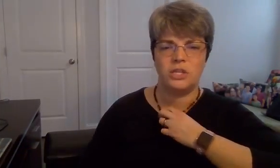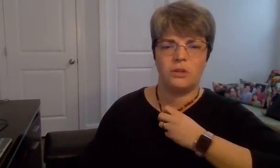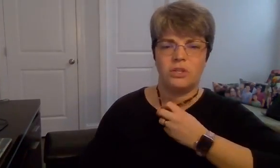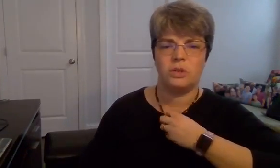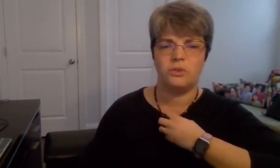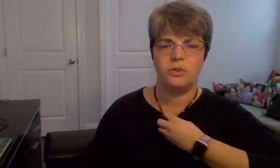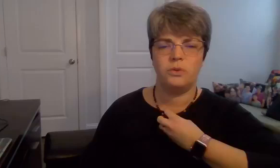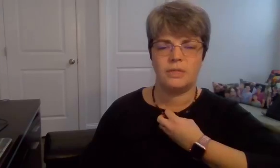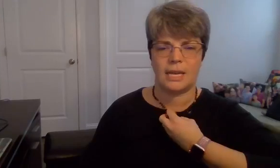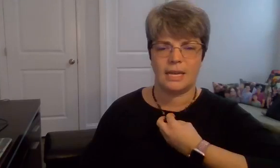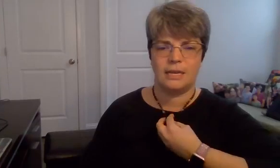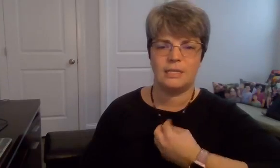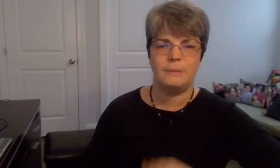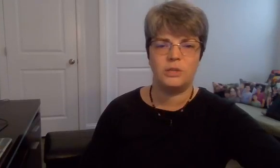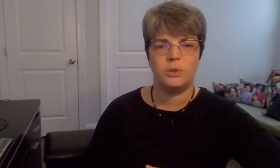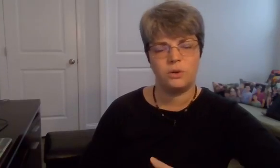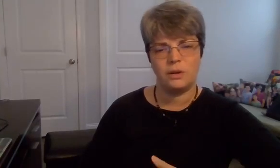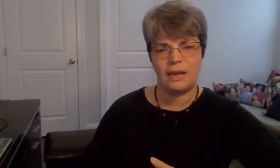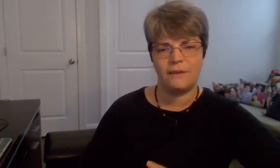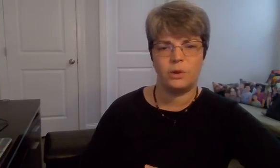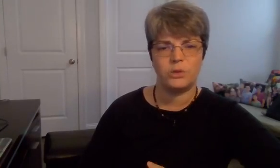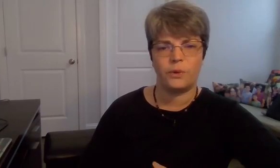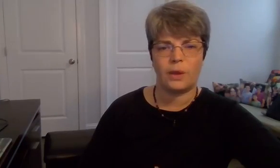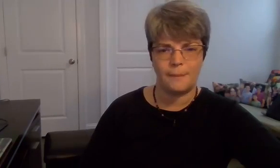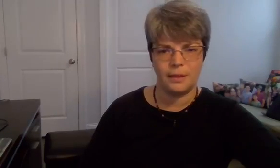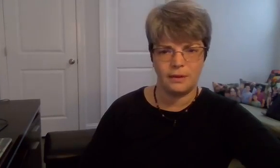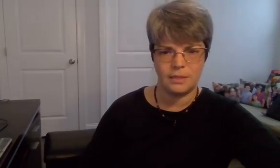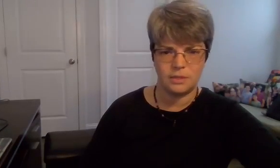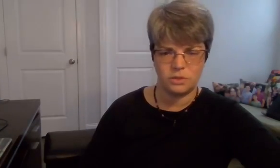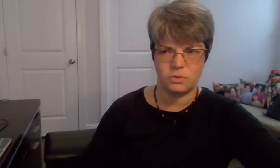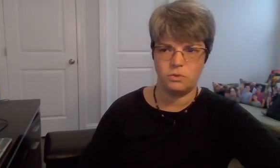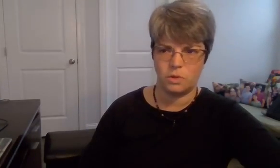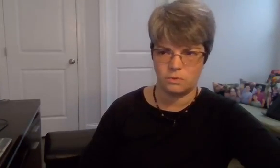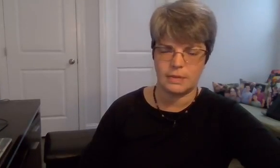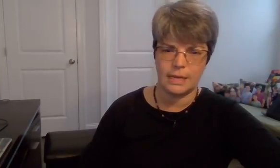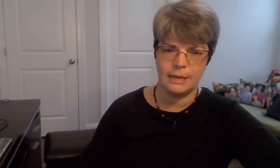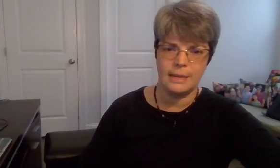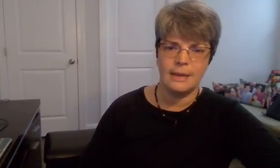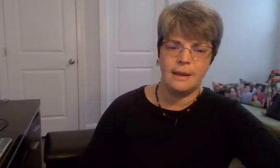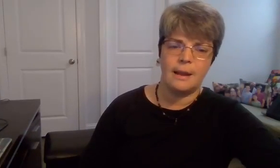that children who sign speak sooner and have larger vocabularies than children who don't sign.